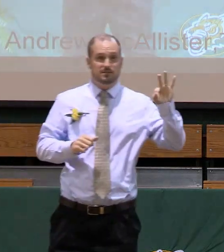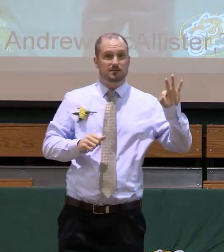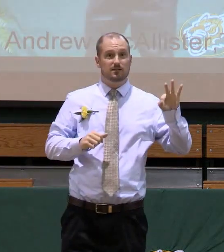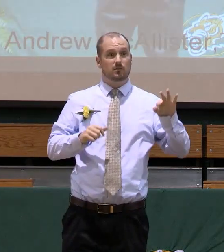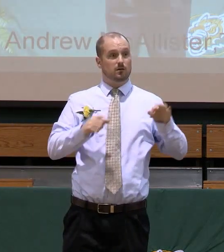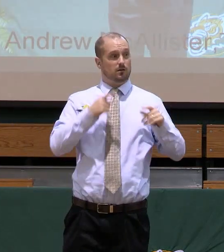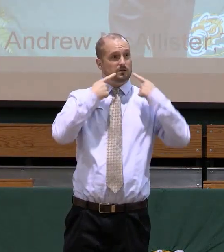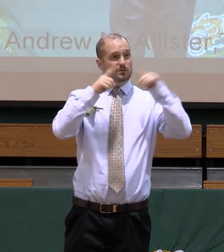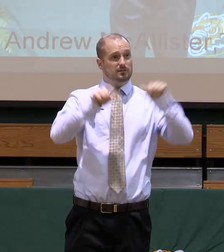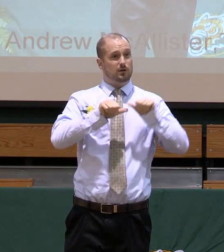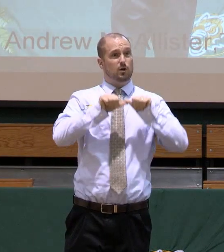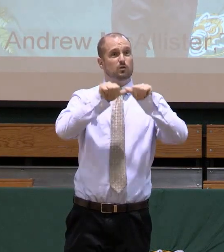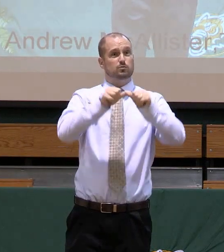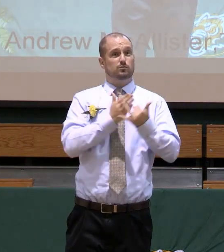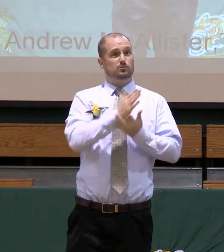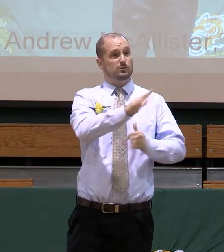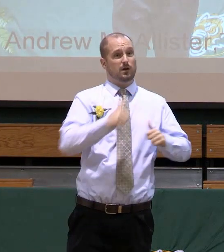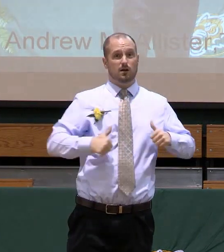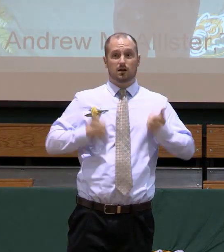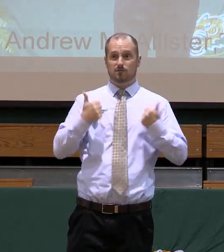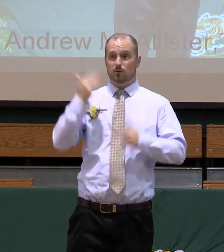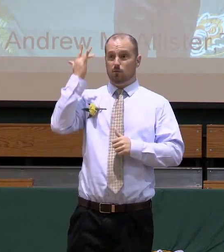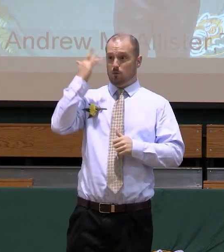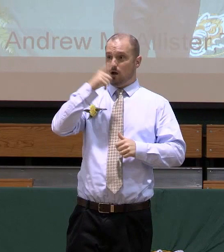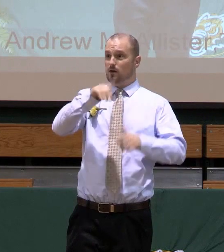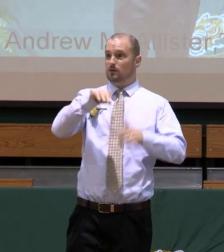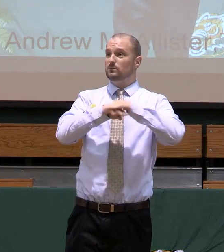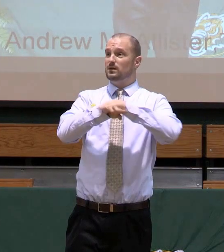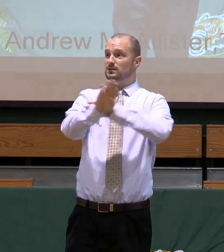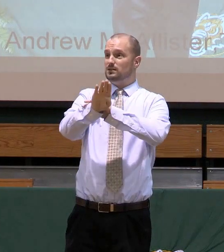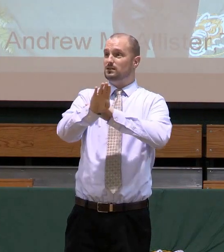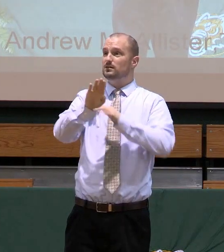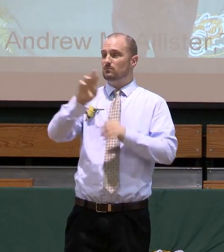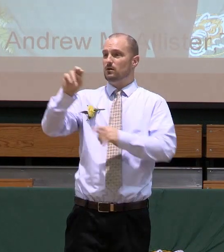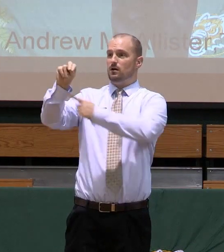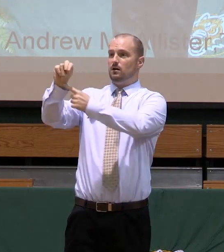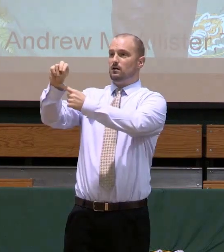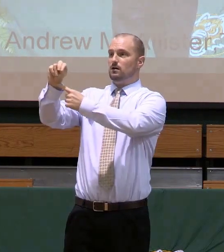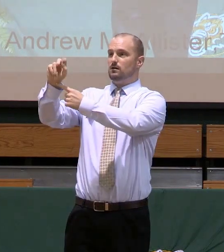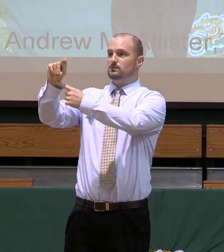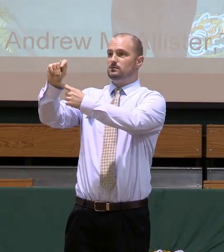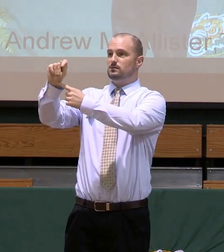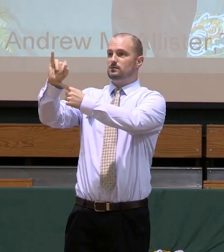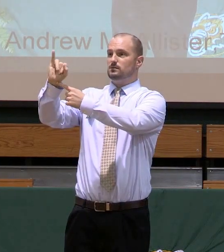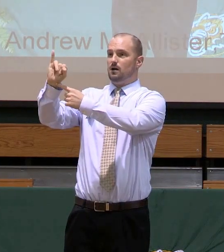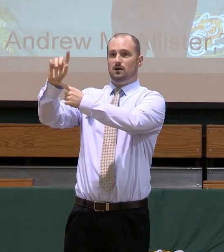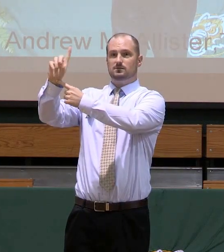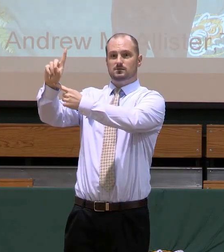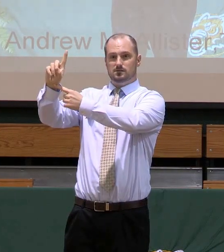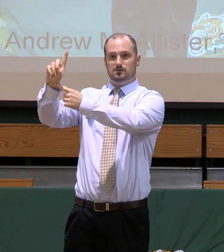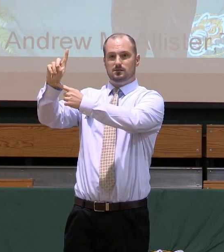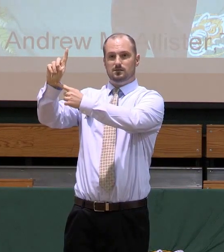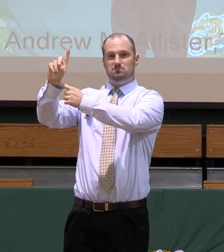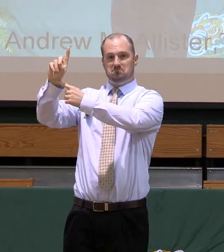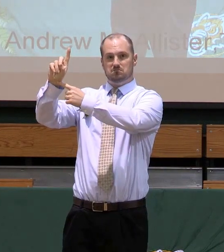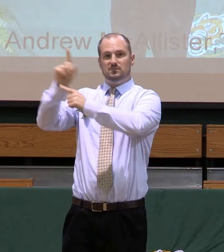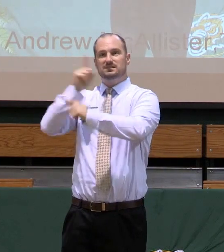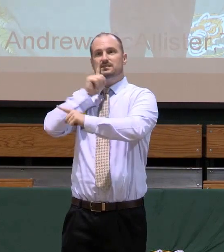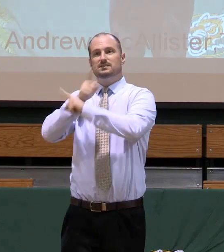he graduated at 19 and continued on with his success in life. From there, he went to NTID, the National